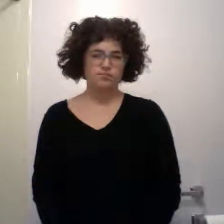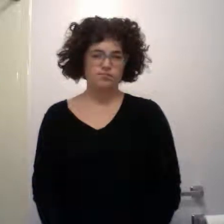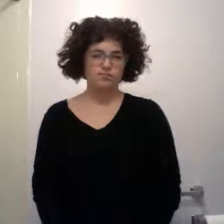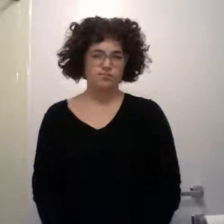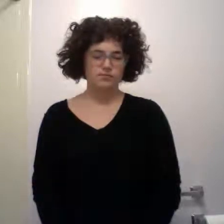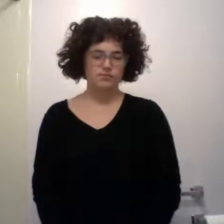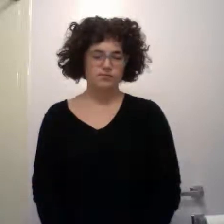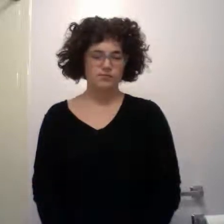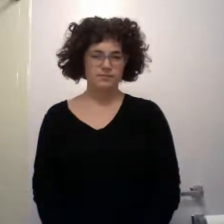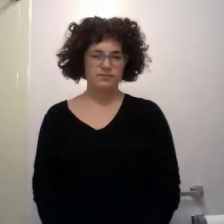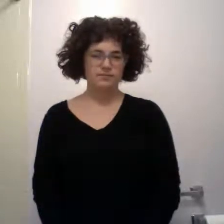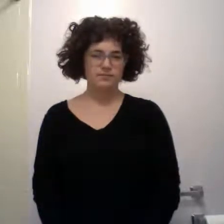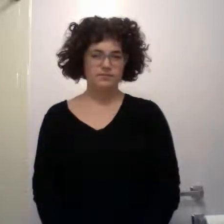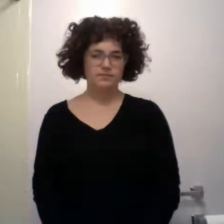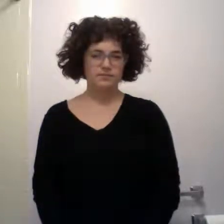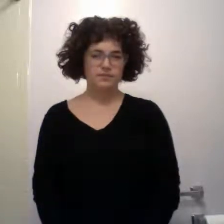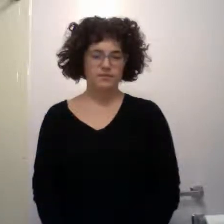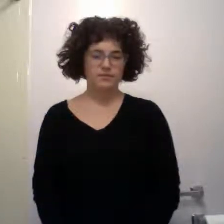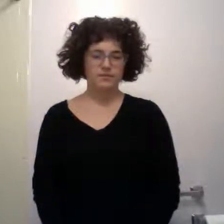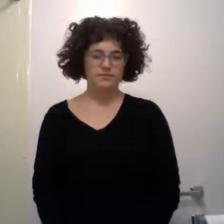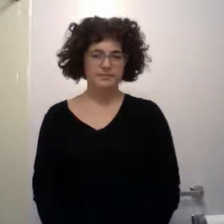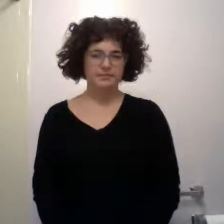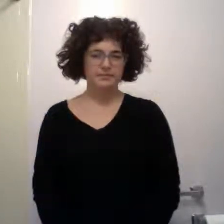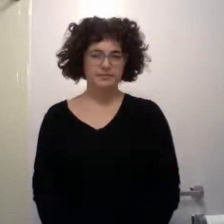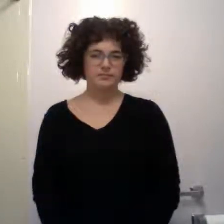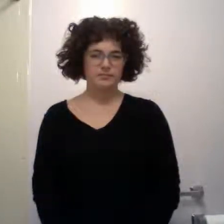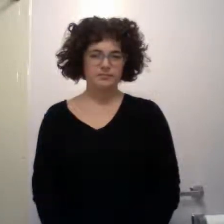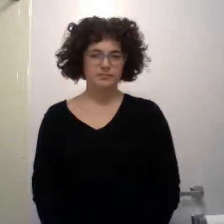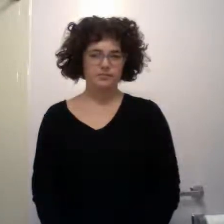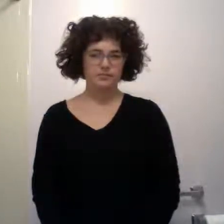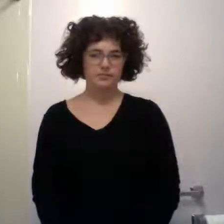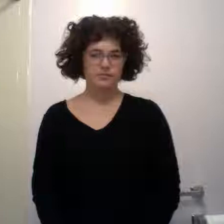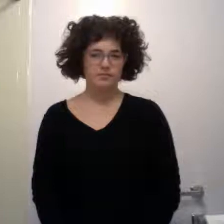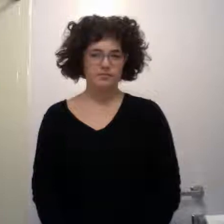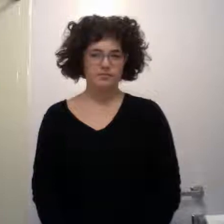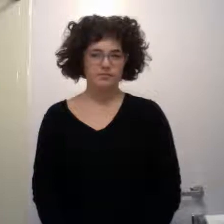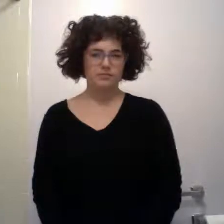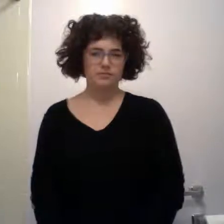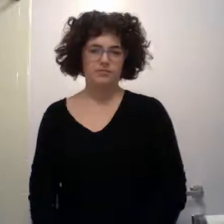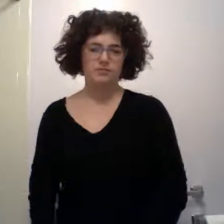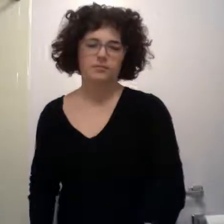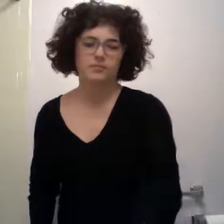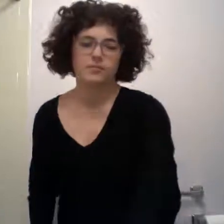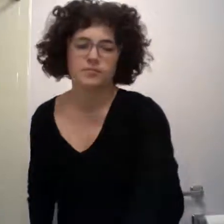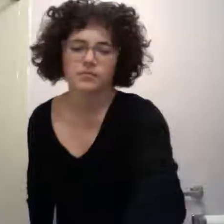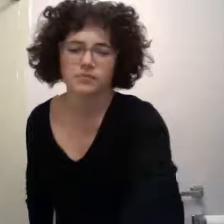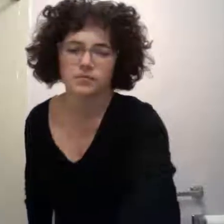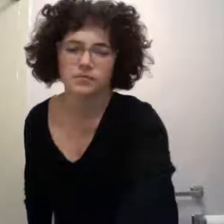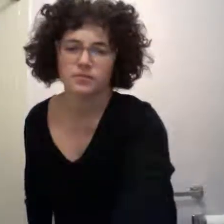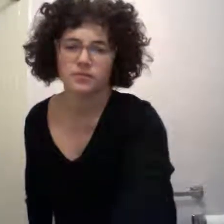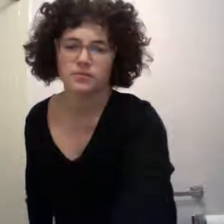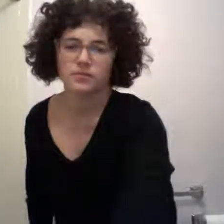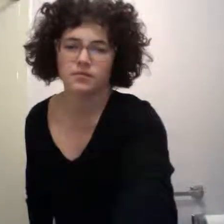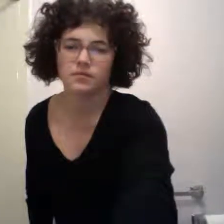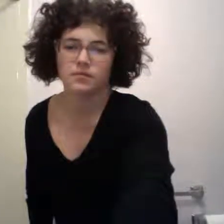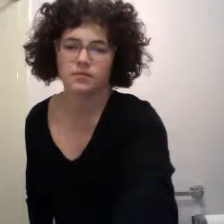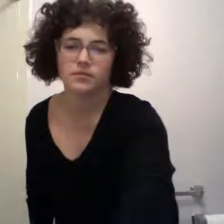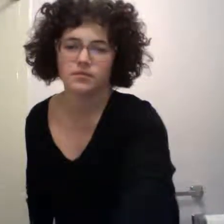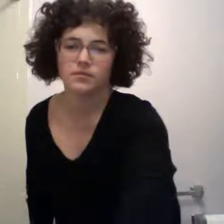foot while holding the fabric with two hands so that the fabric can easily